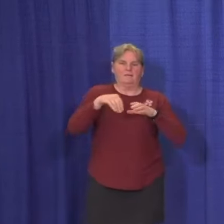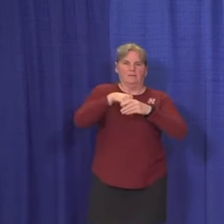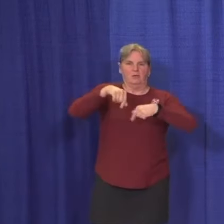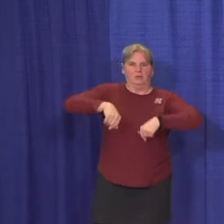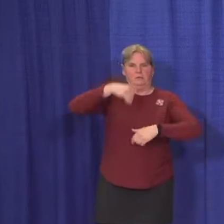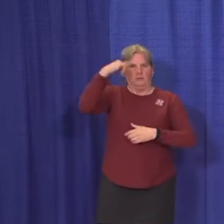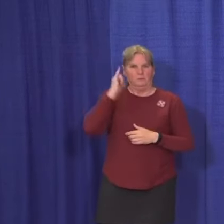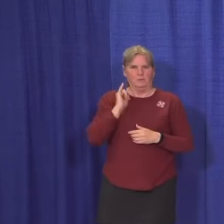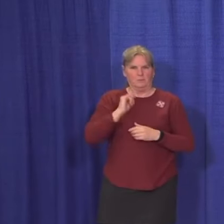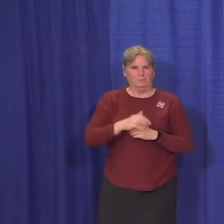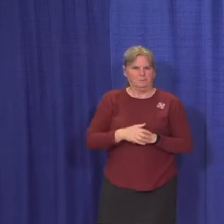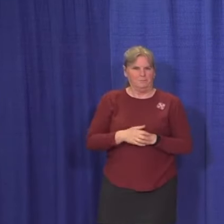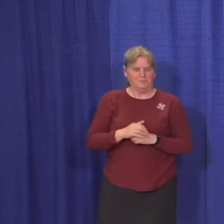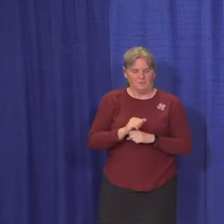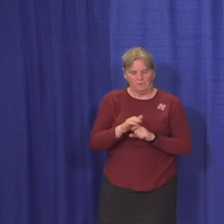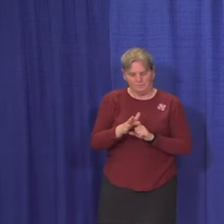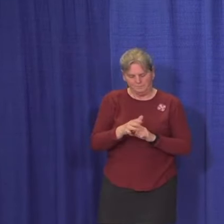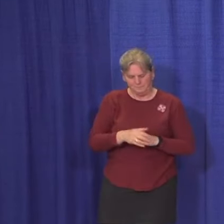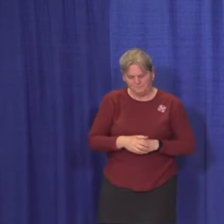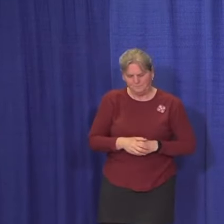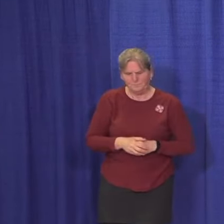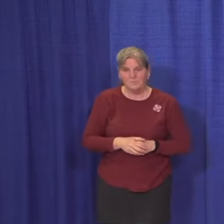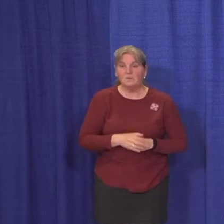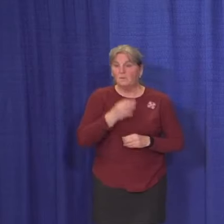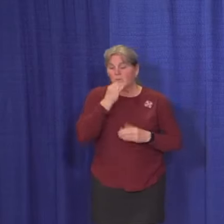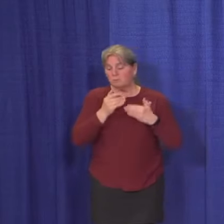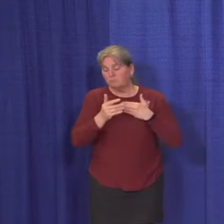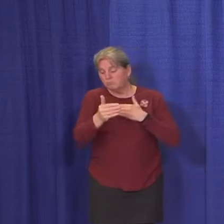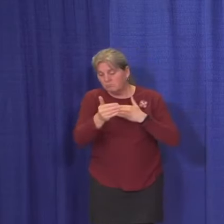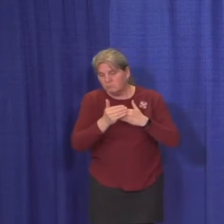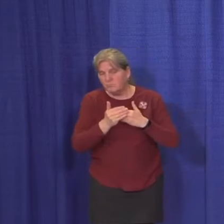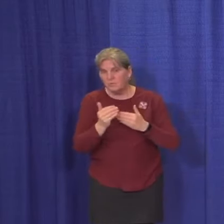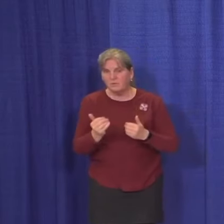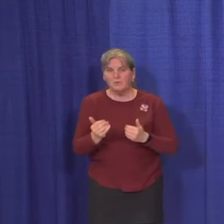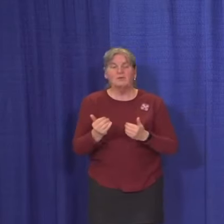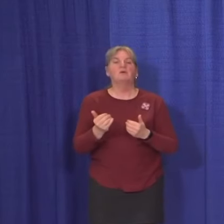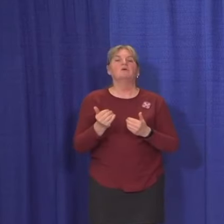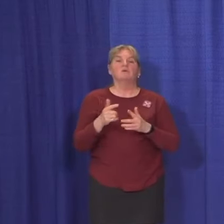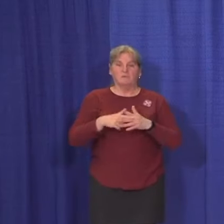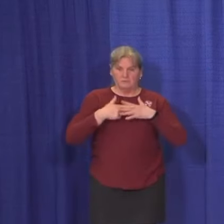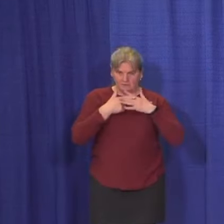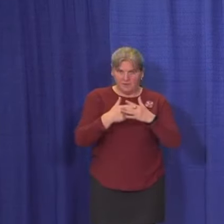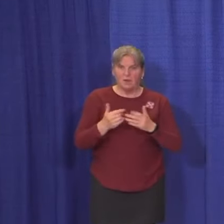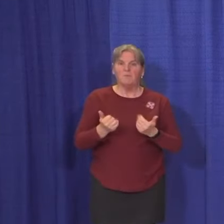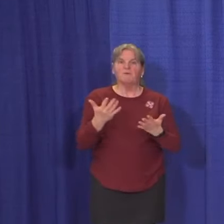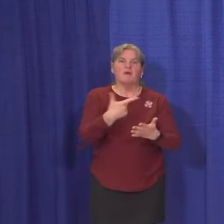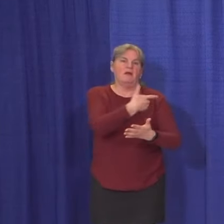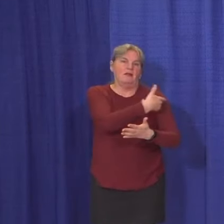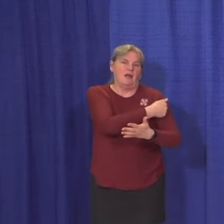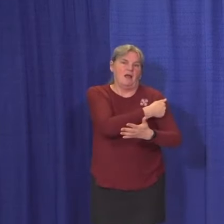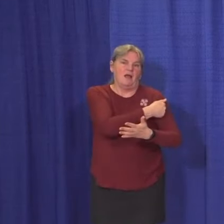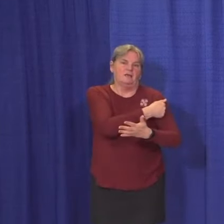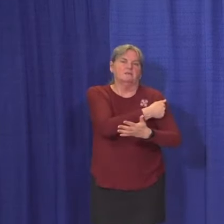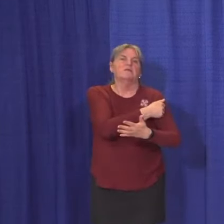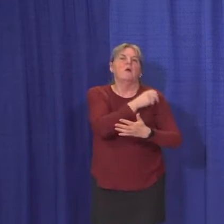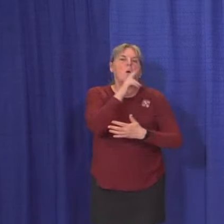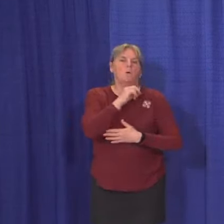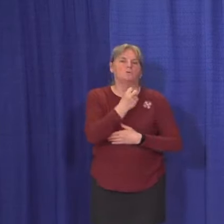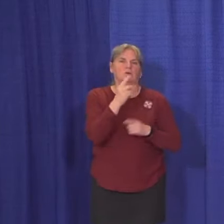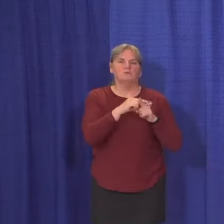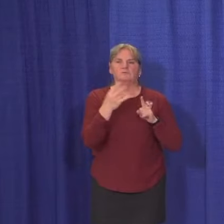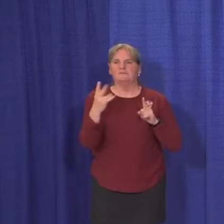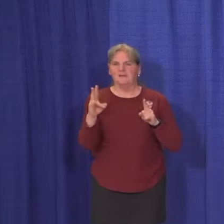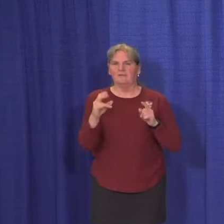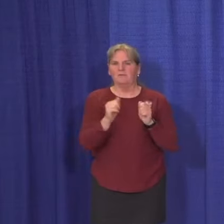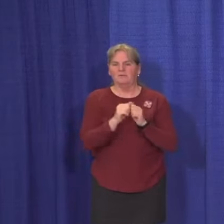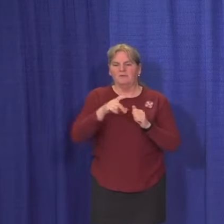So, yes, within weeks, we will begin immunizing 12 to 17-year-olds with the Pfizer vaccine. And